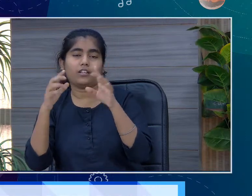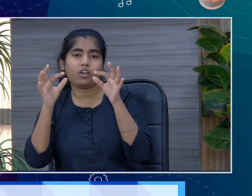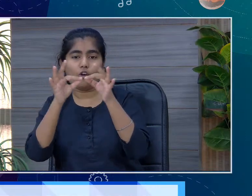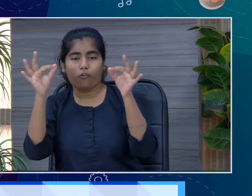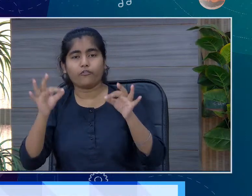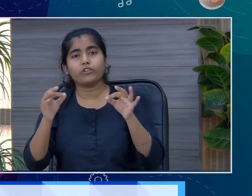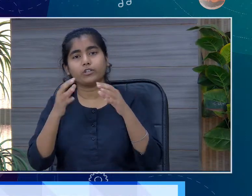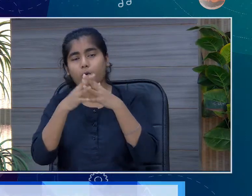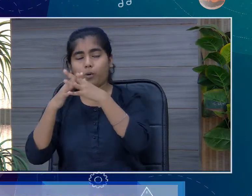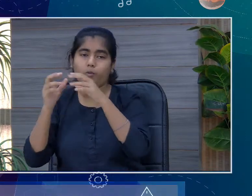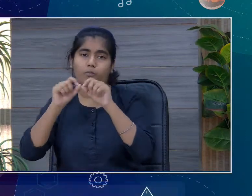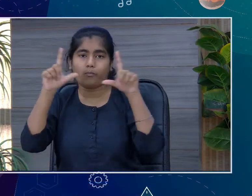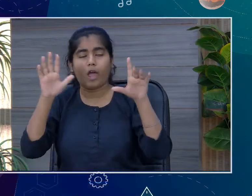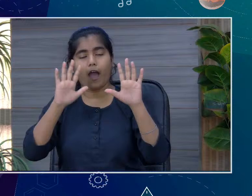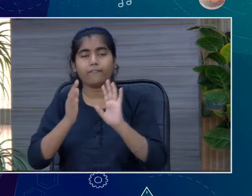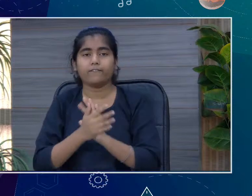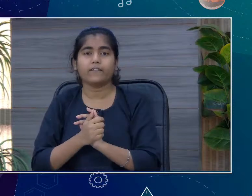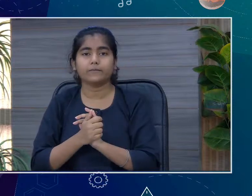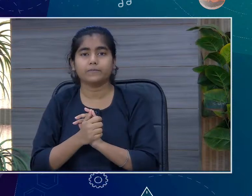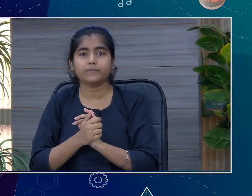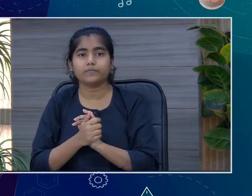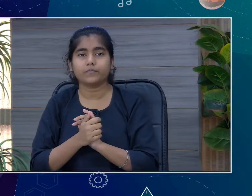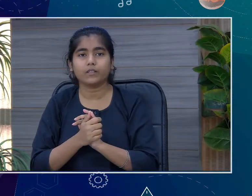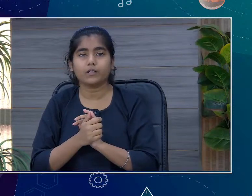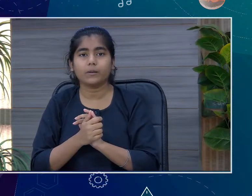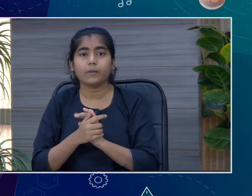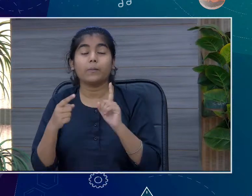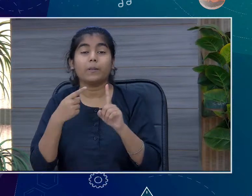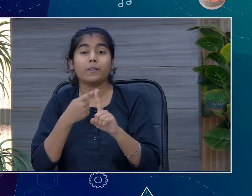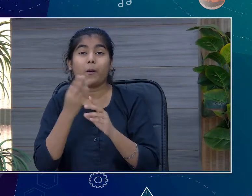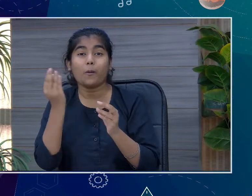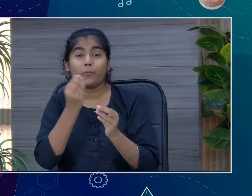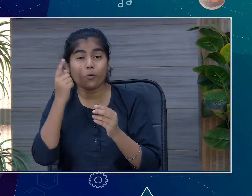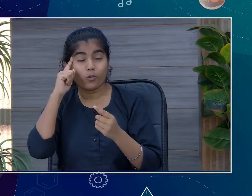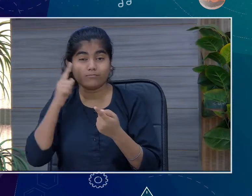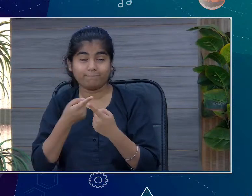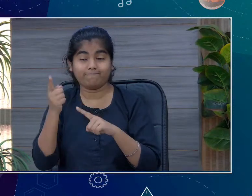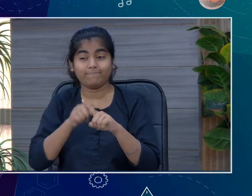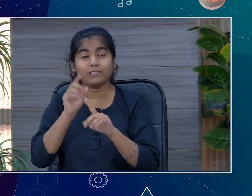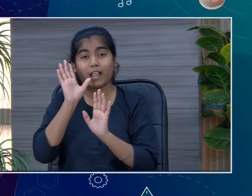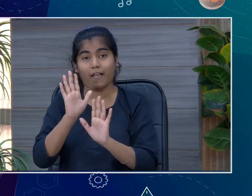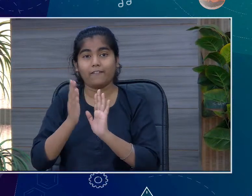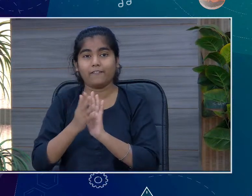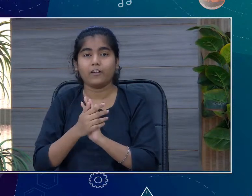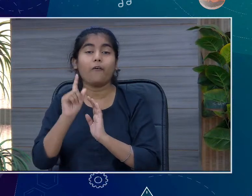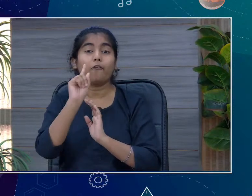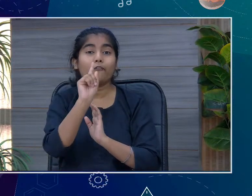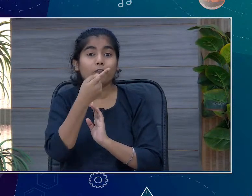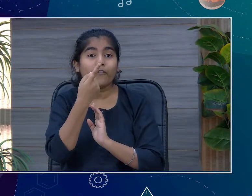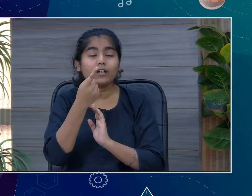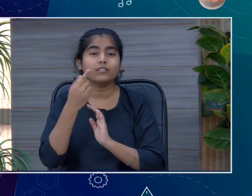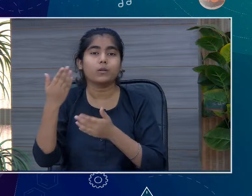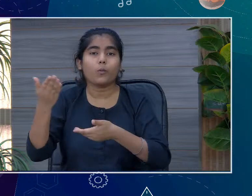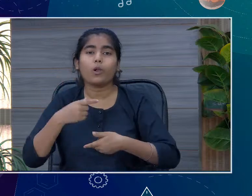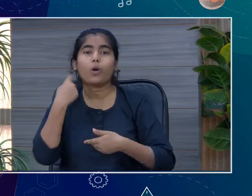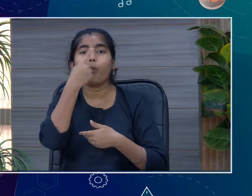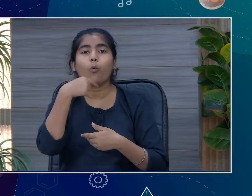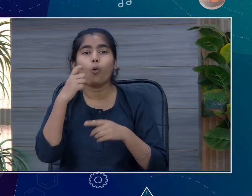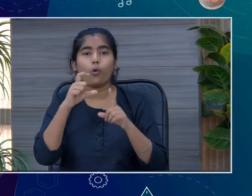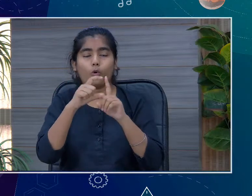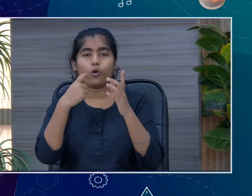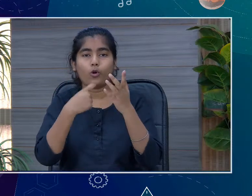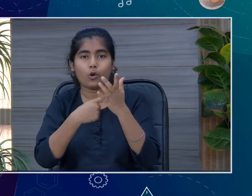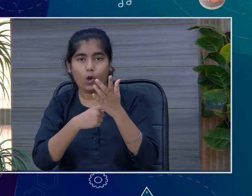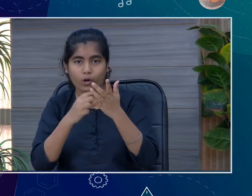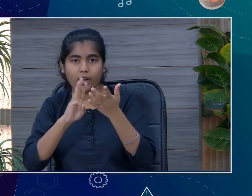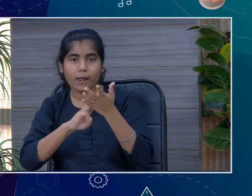later on once you would have the time. So we've got a couple of experts to talk about this. First of all, I would like to welcome Dr.